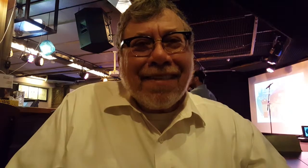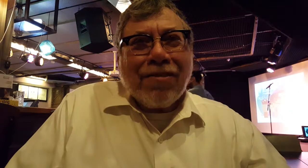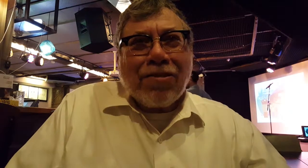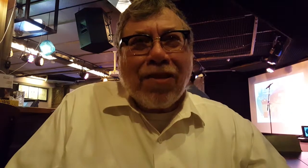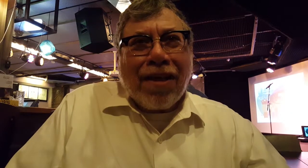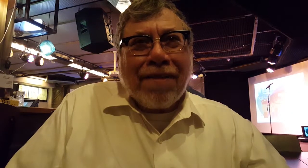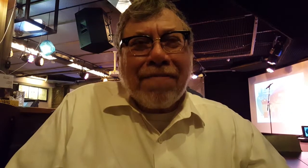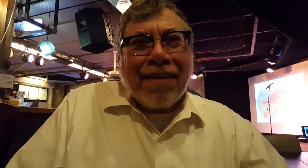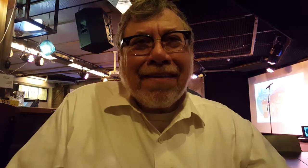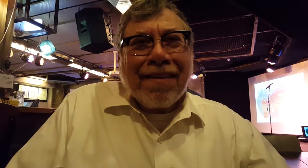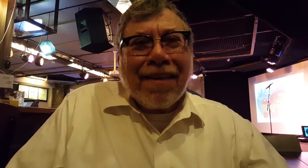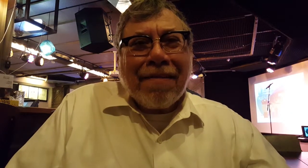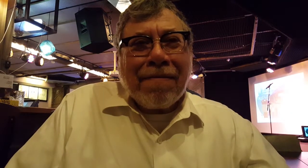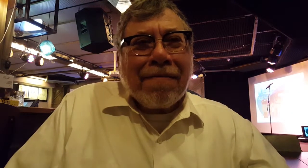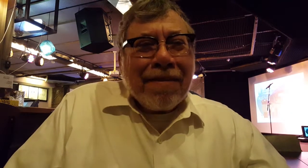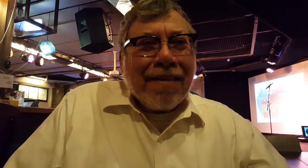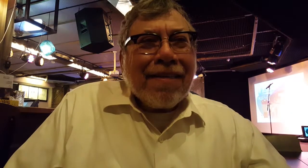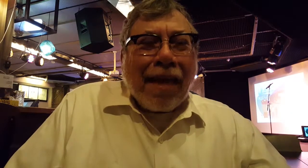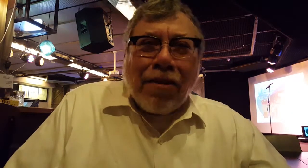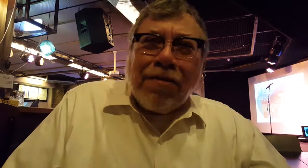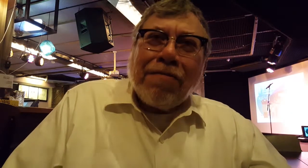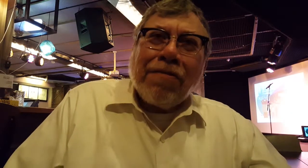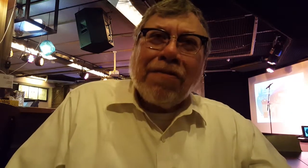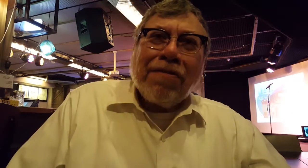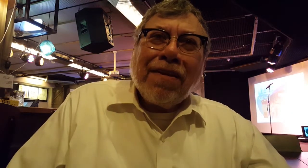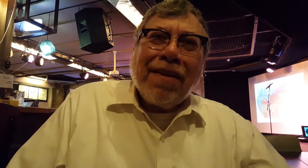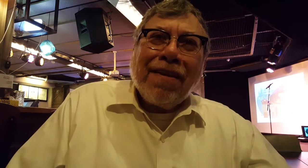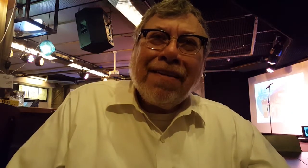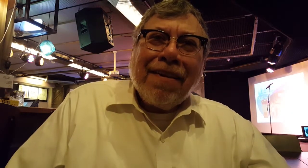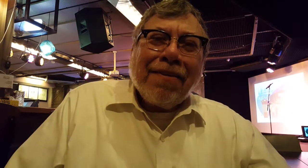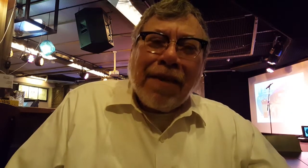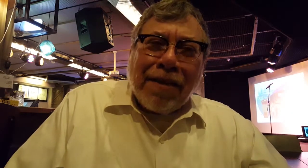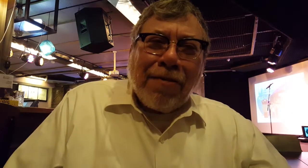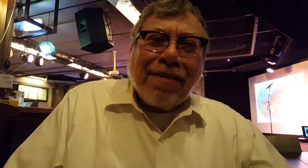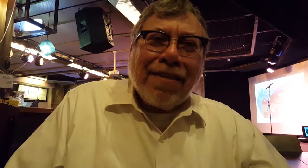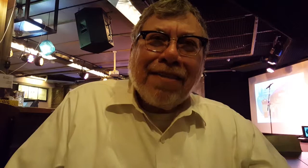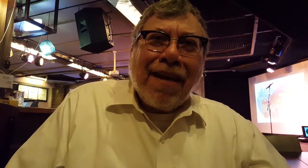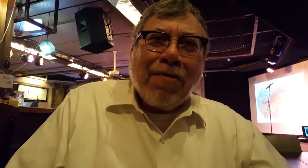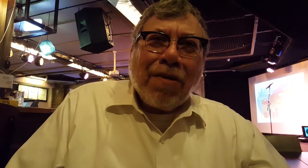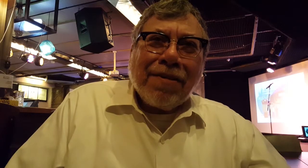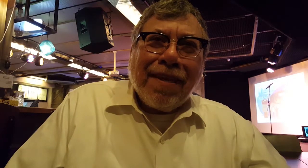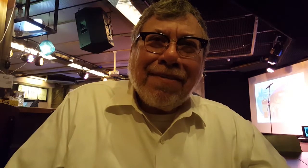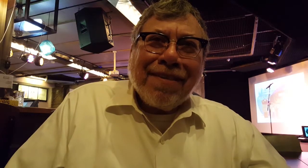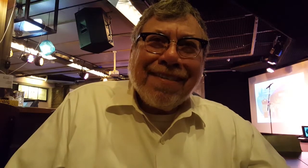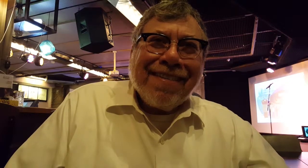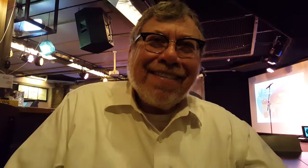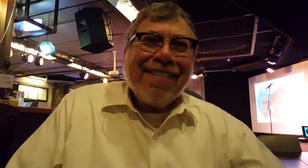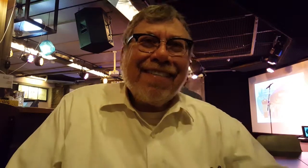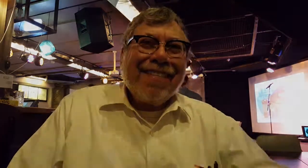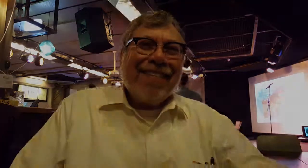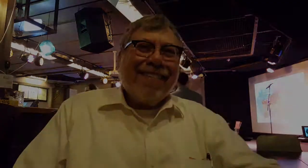In Yerushalayim, and thank you for your interest in our organization. Thank you.